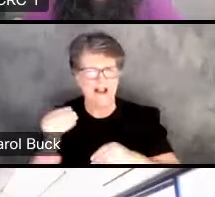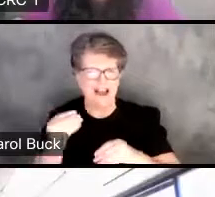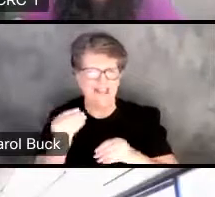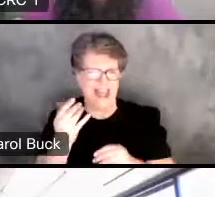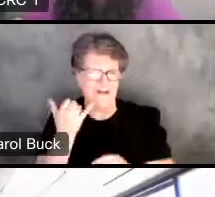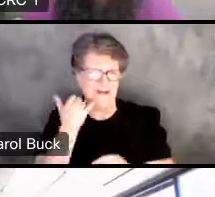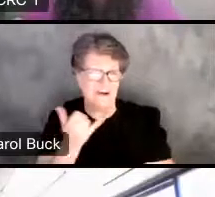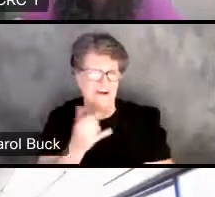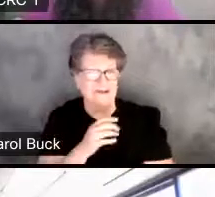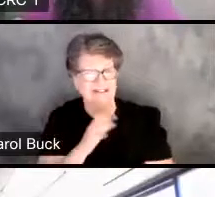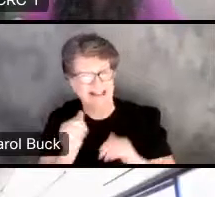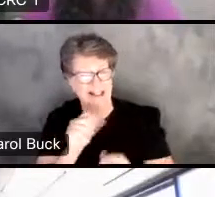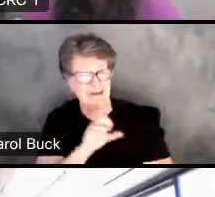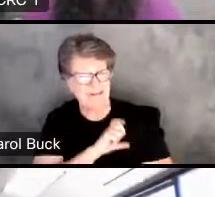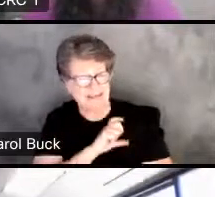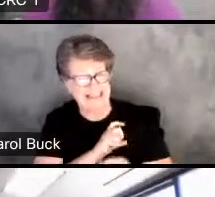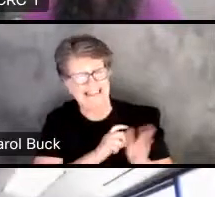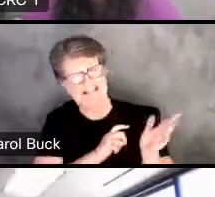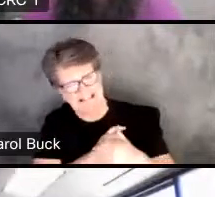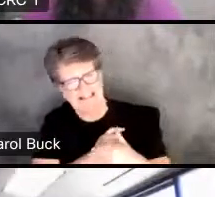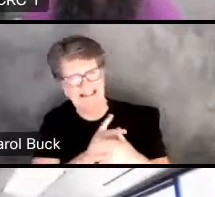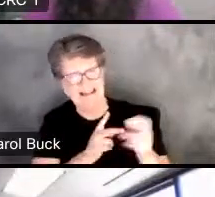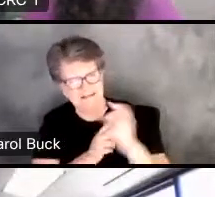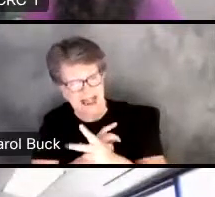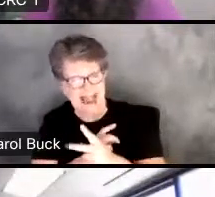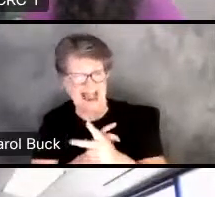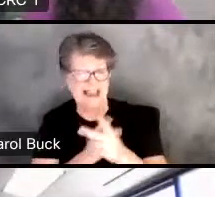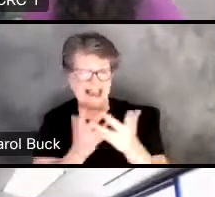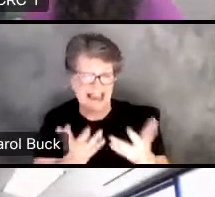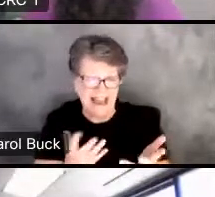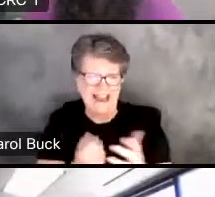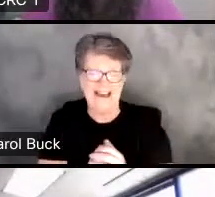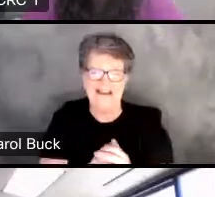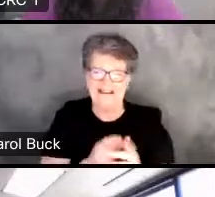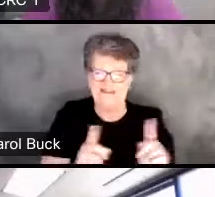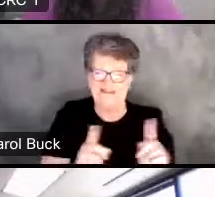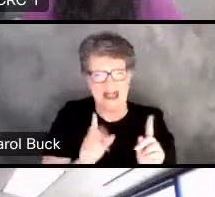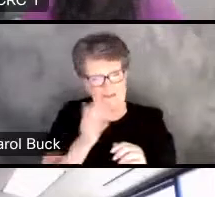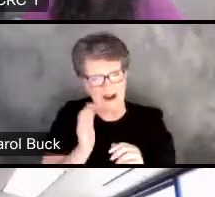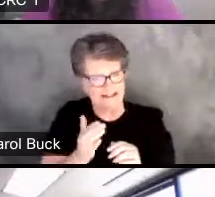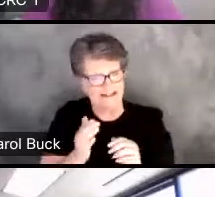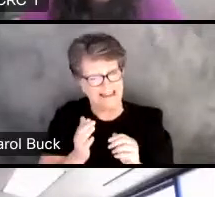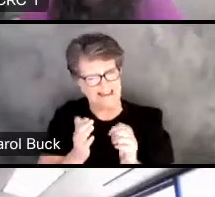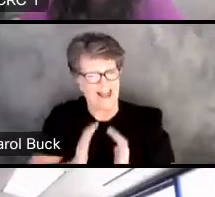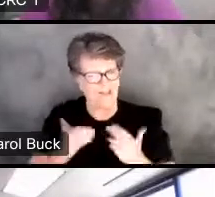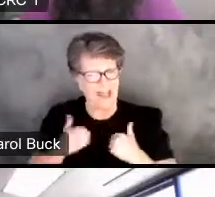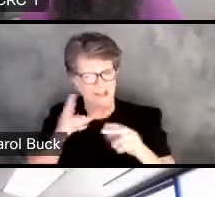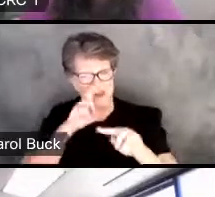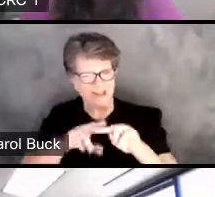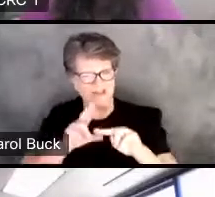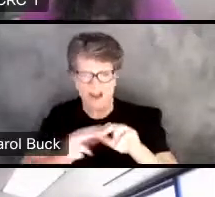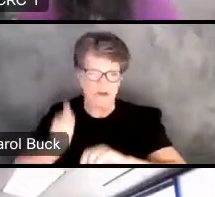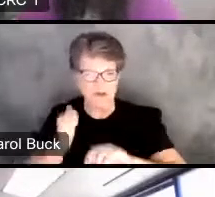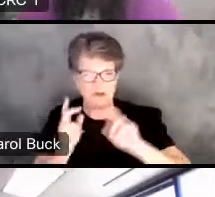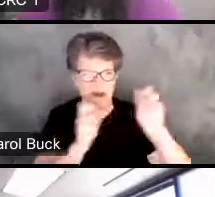police and have her come back, but she apparently was having so much fun. And A testament,